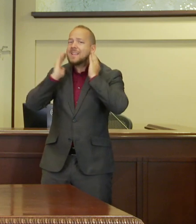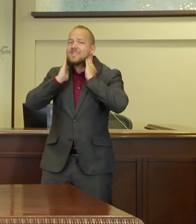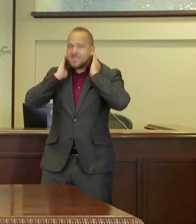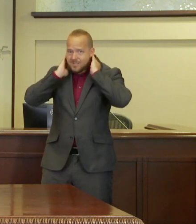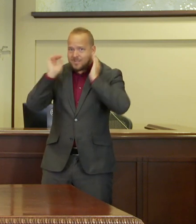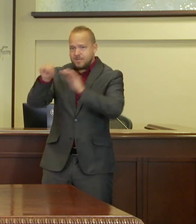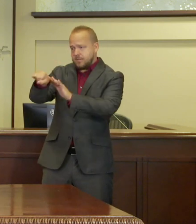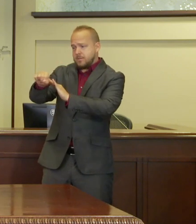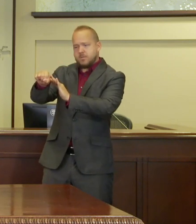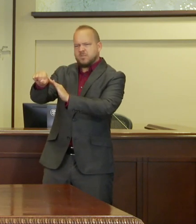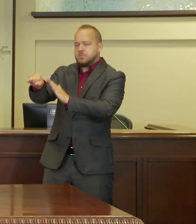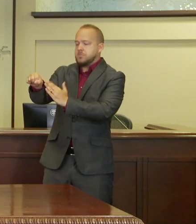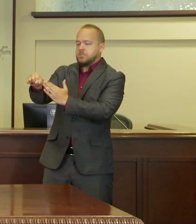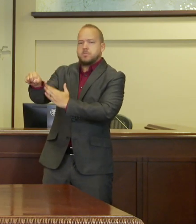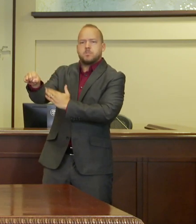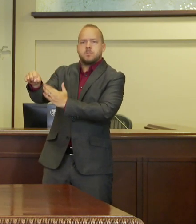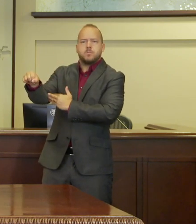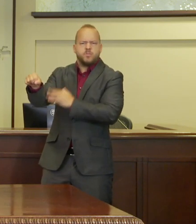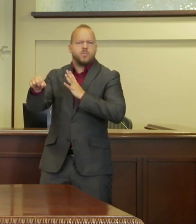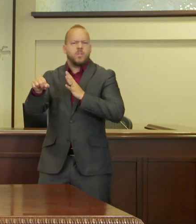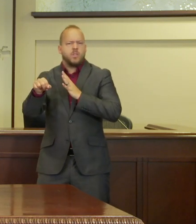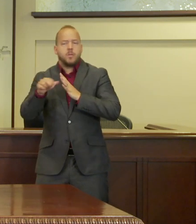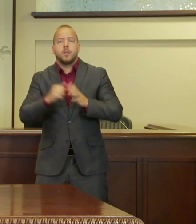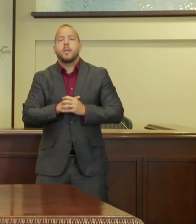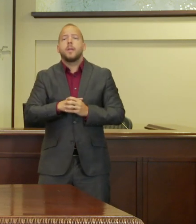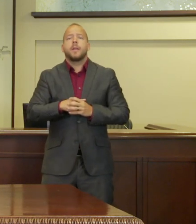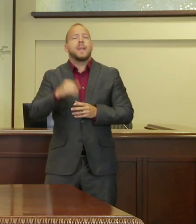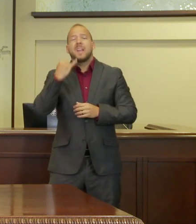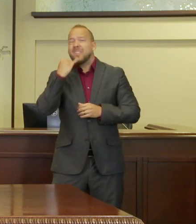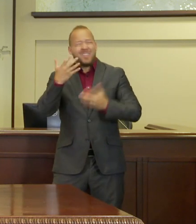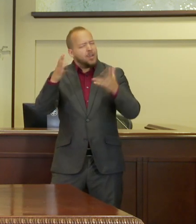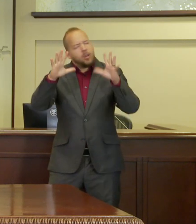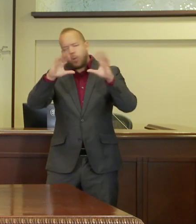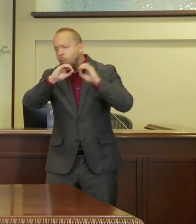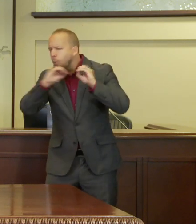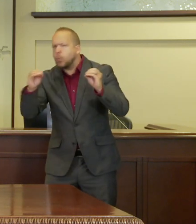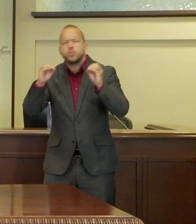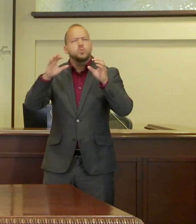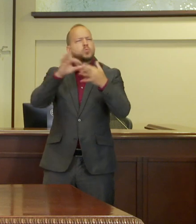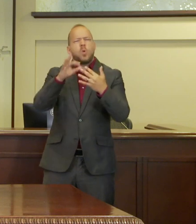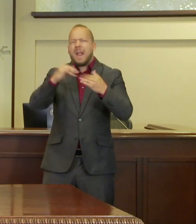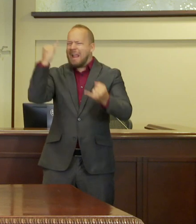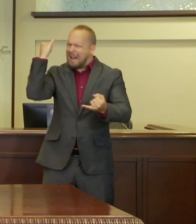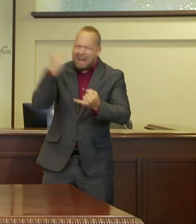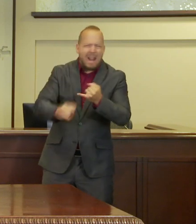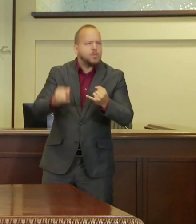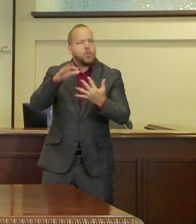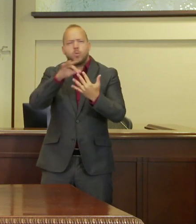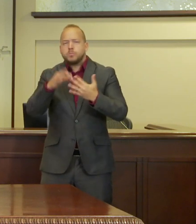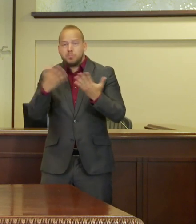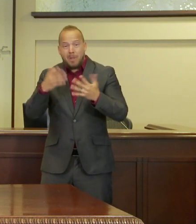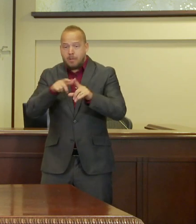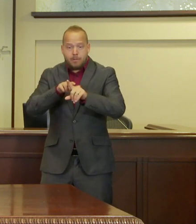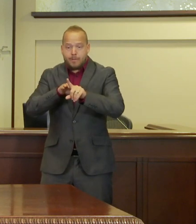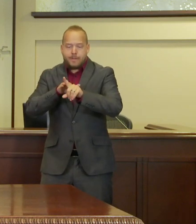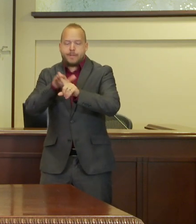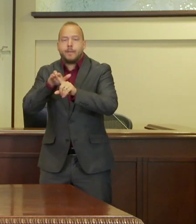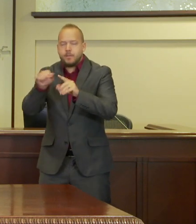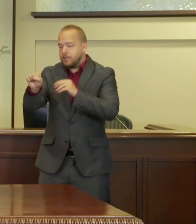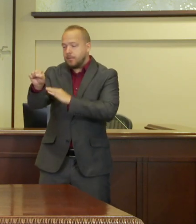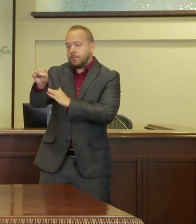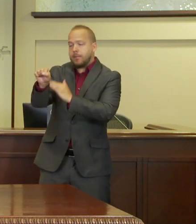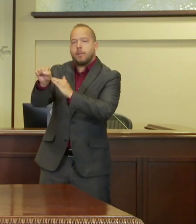in a situation where there's just absolutely no resort and it becomes a deadly force situation. And then as far as the other